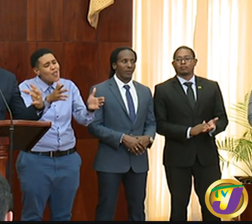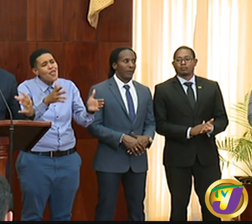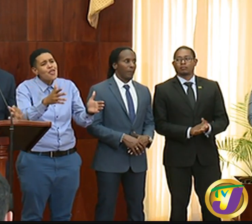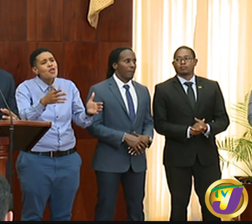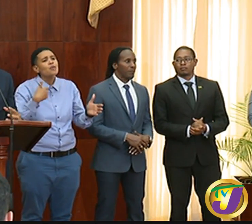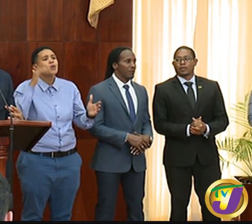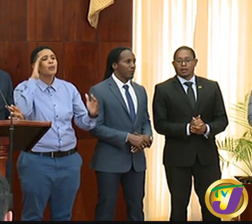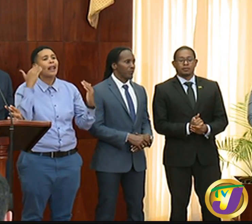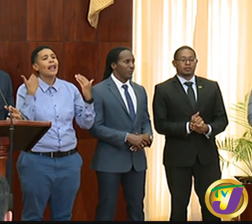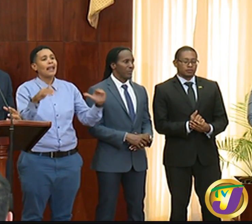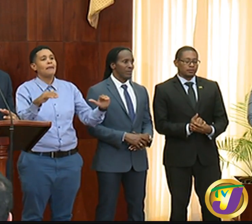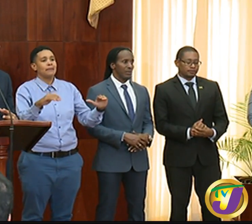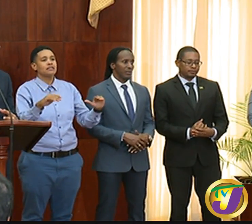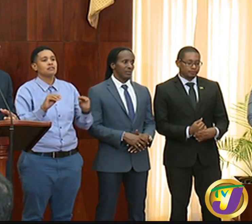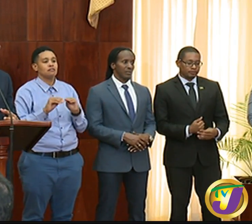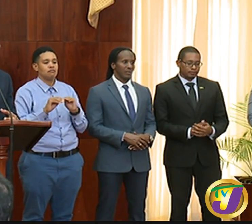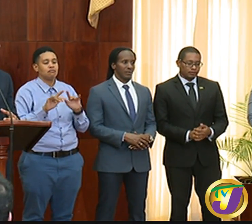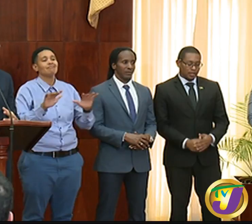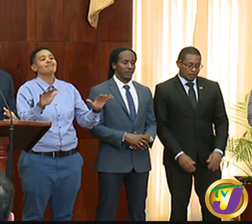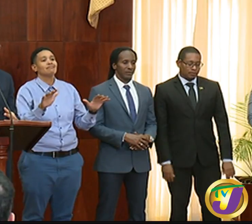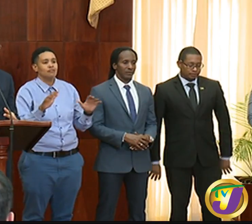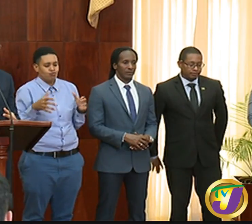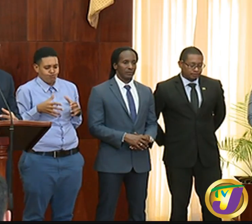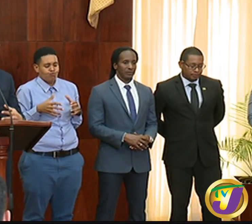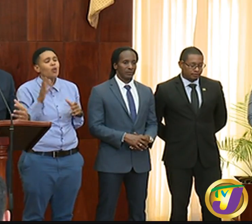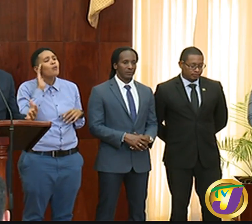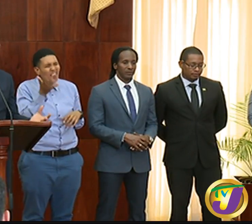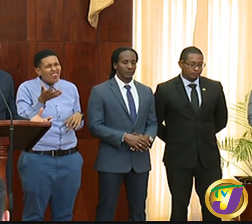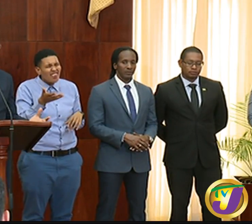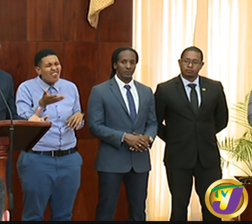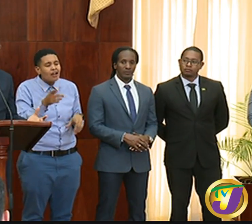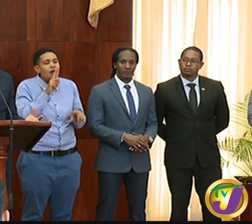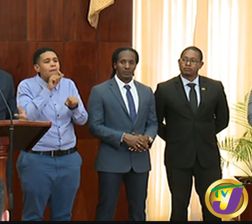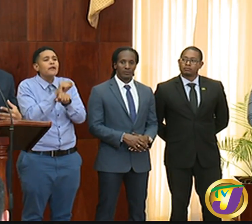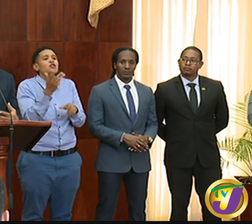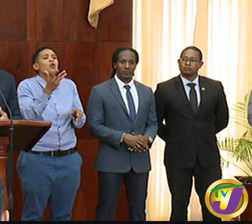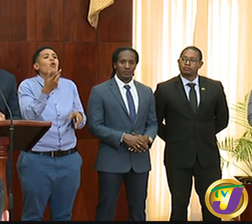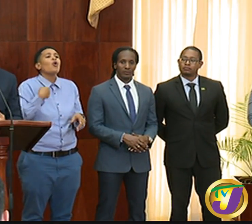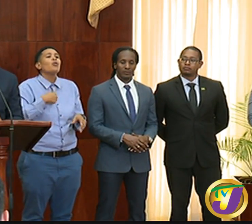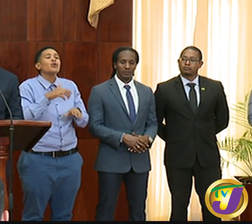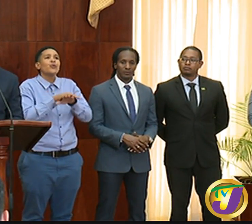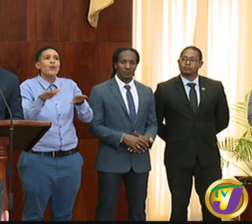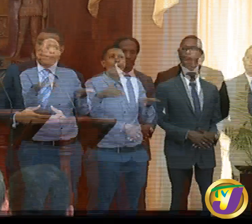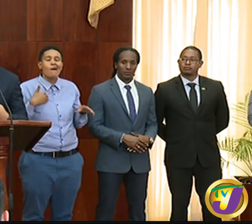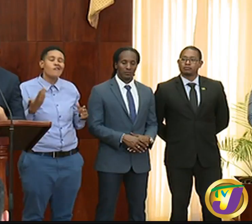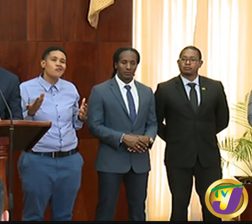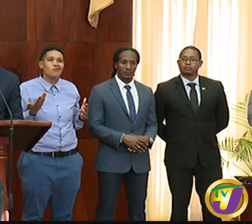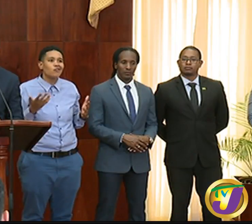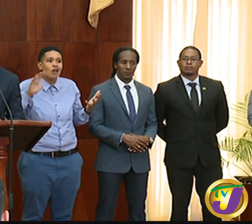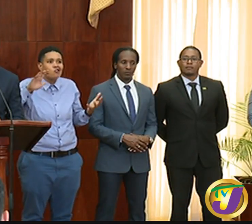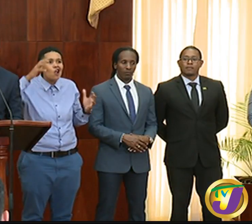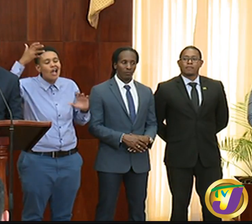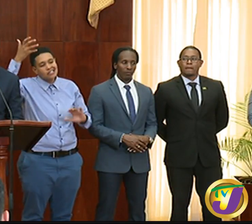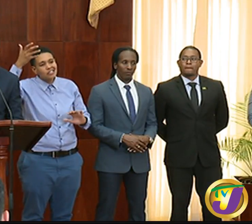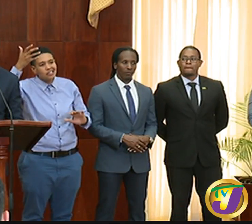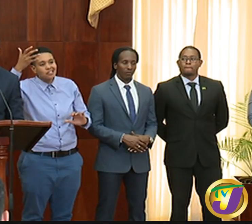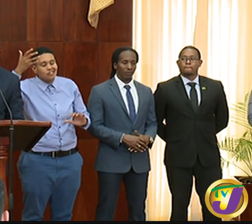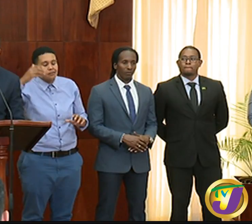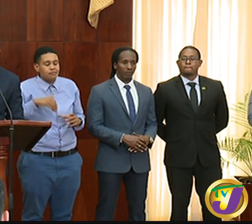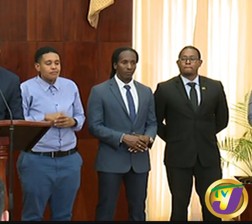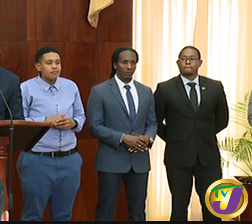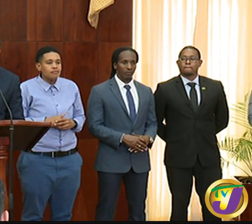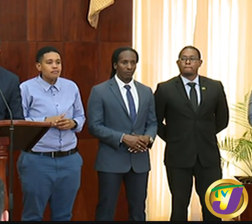much limit what is happening and ensure that we don't have a crisis